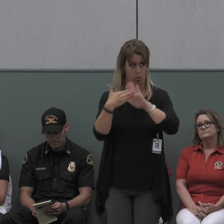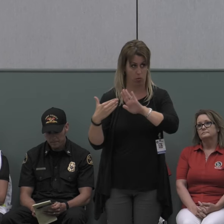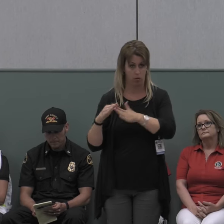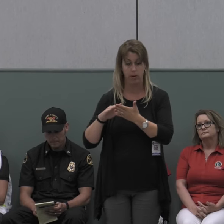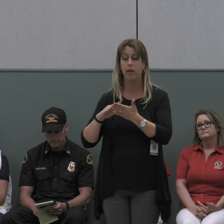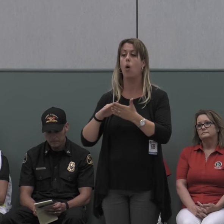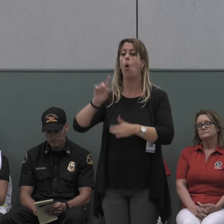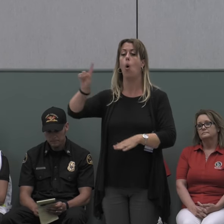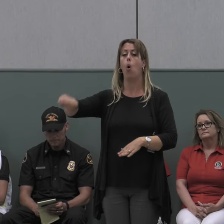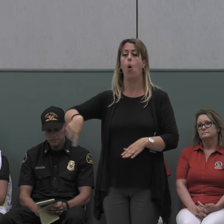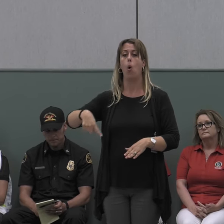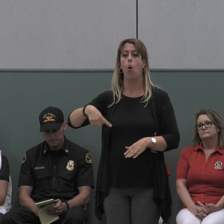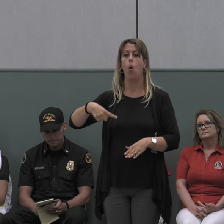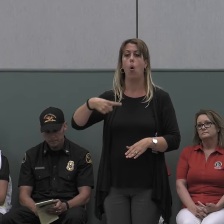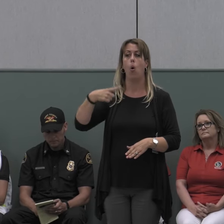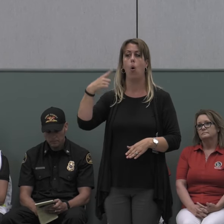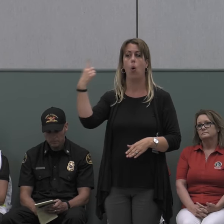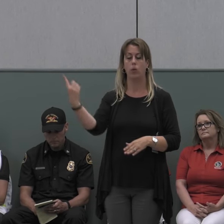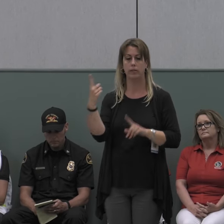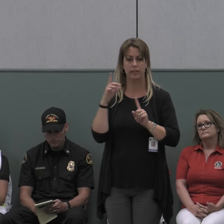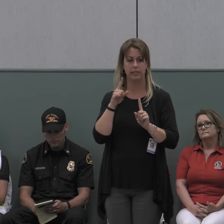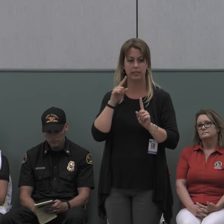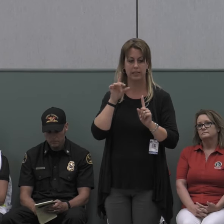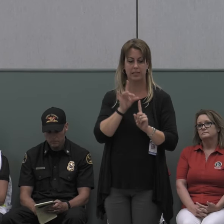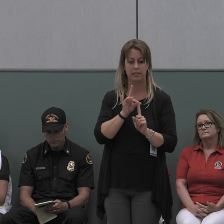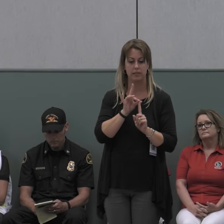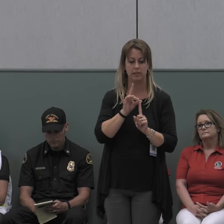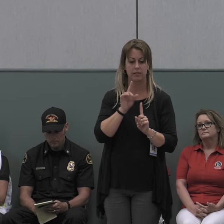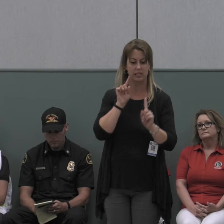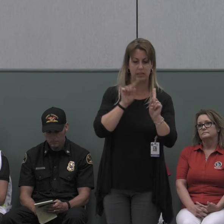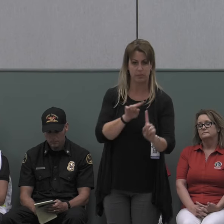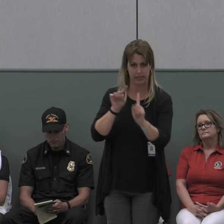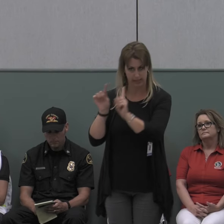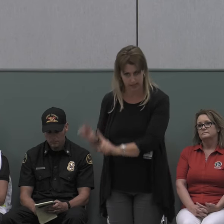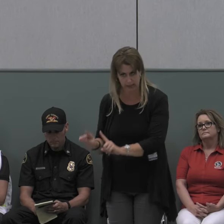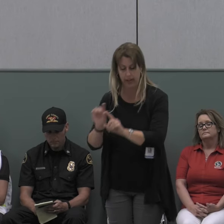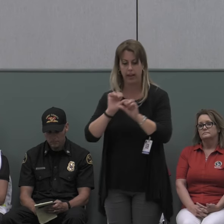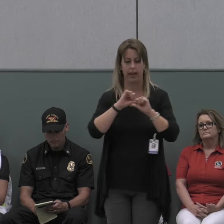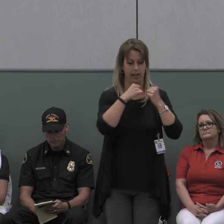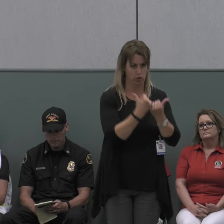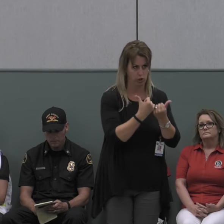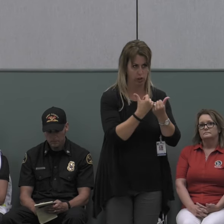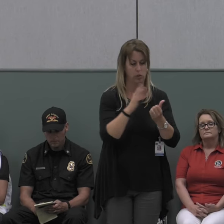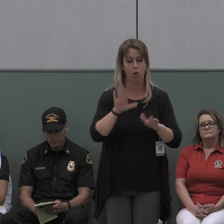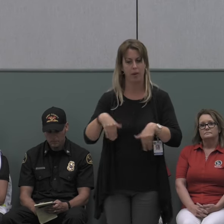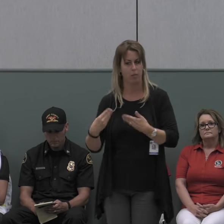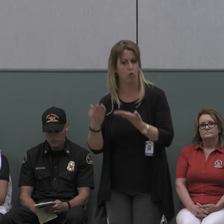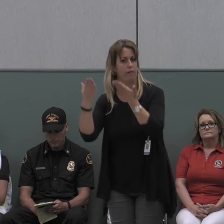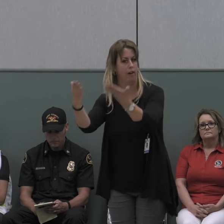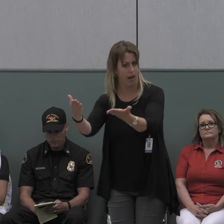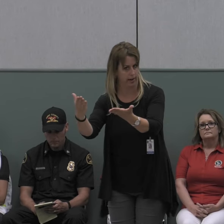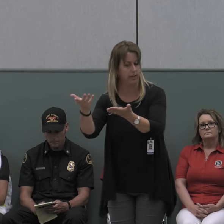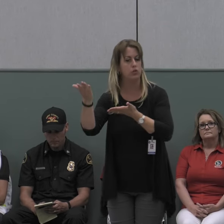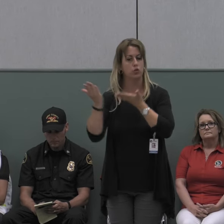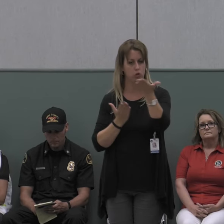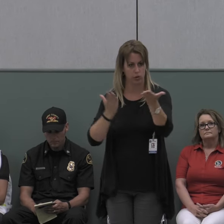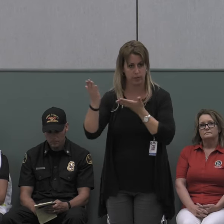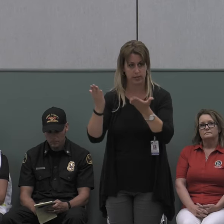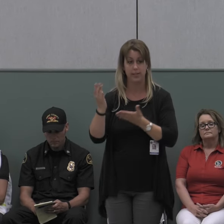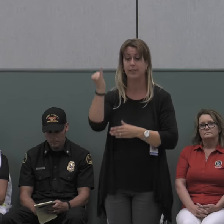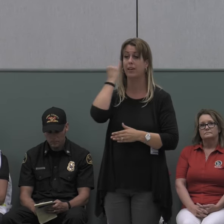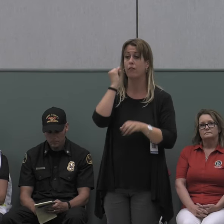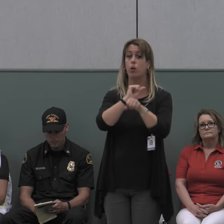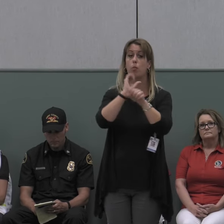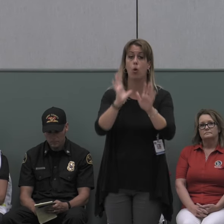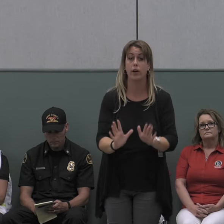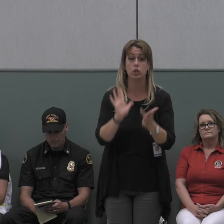granted access to the SVM facilities at this time. Only those employees who have been contacted by their managers directly will